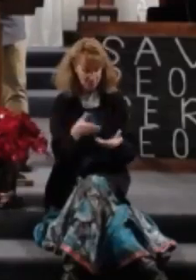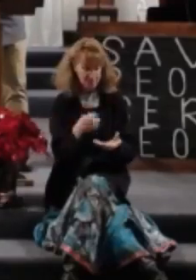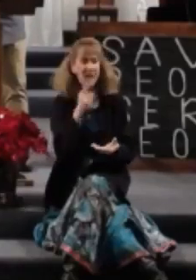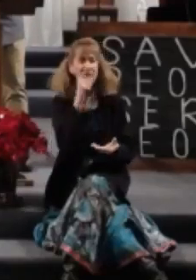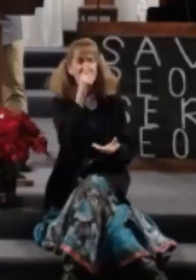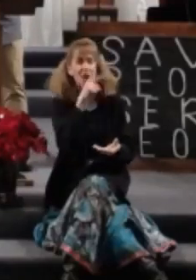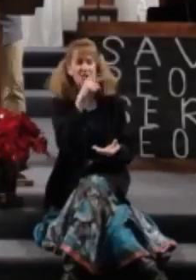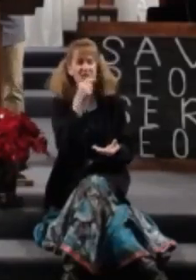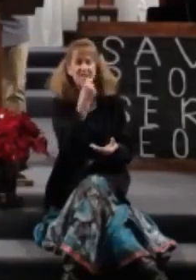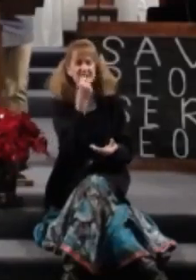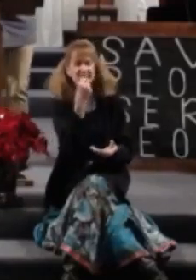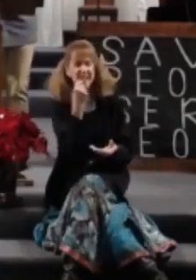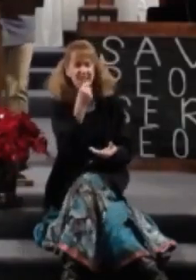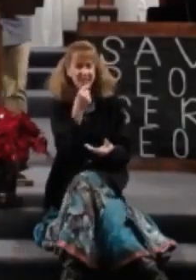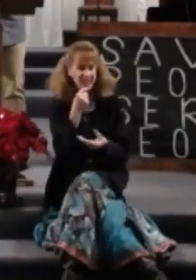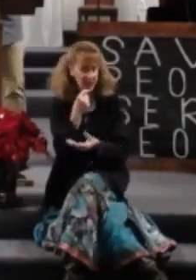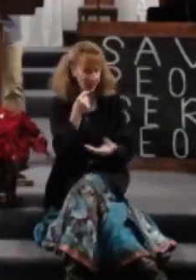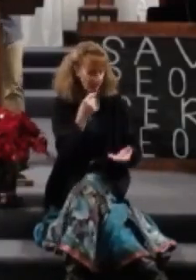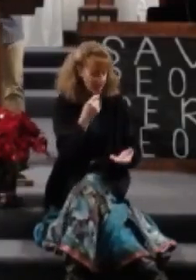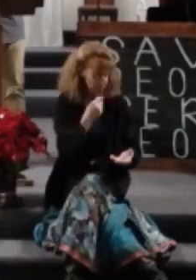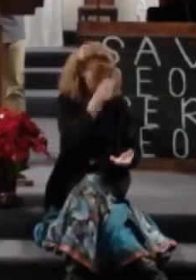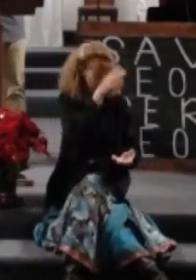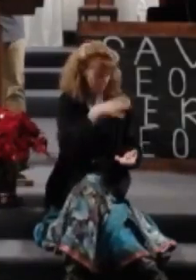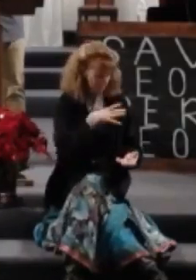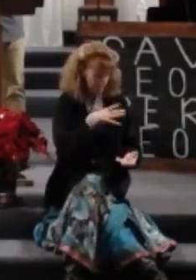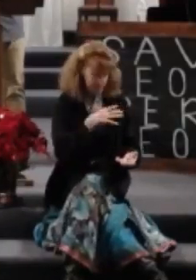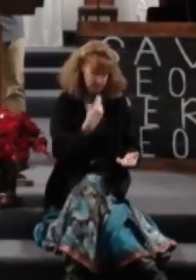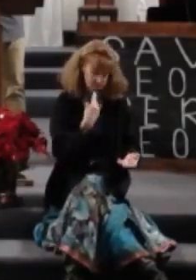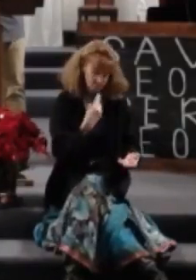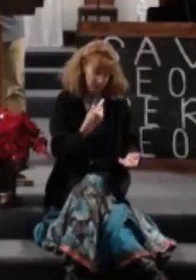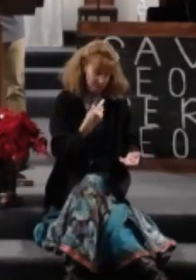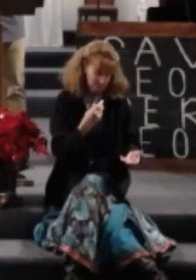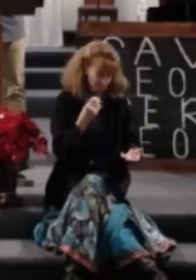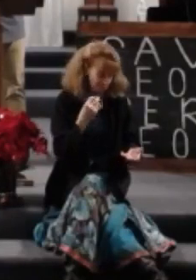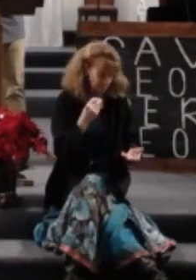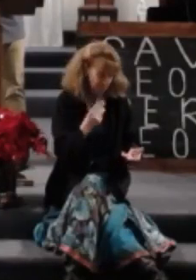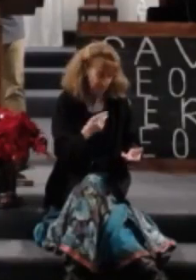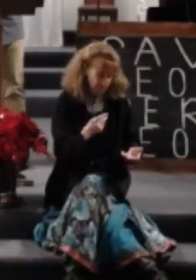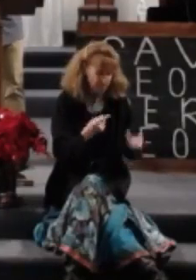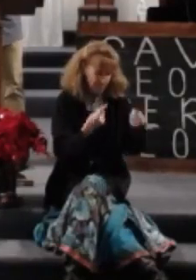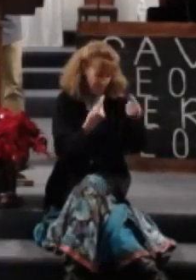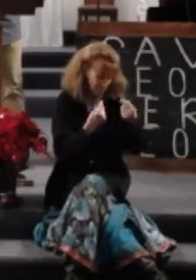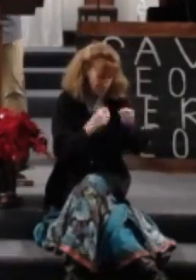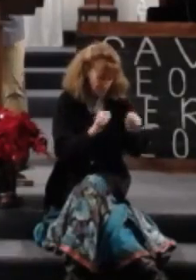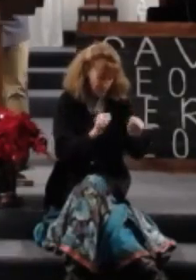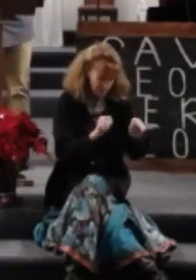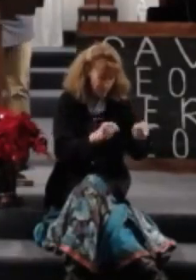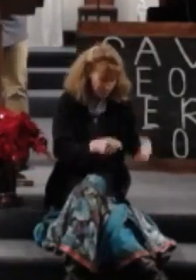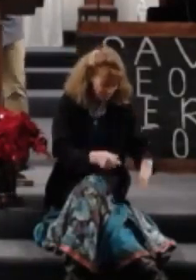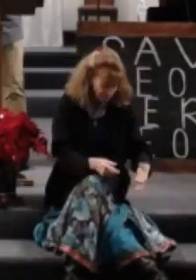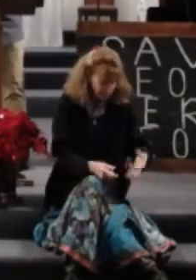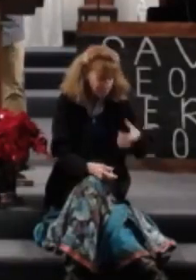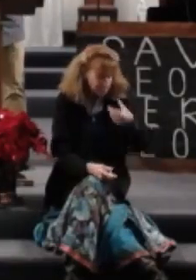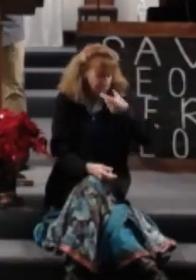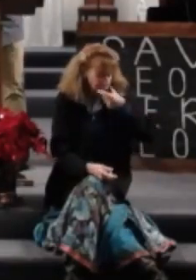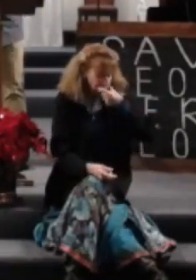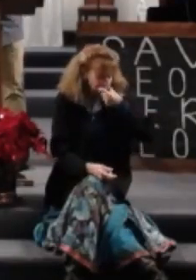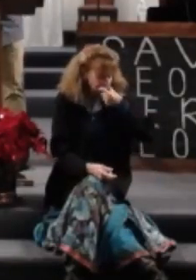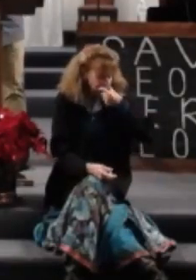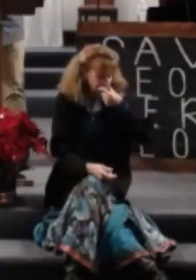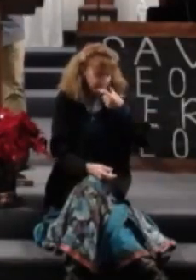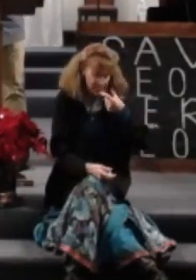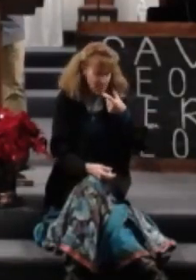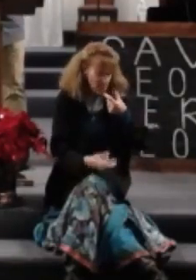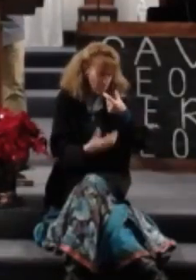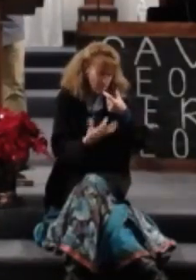from his pocket, and he presents him to this frantic man that's about to speak, and this guy says, "Hey,